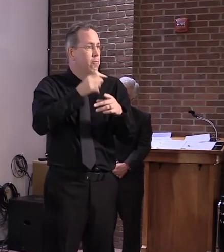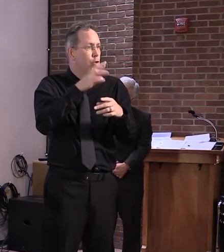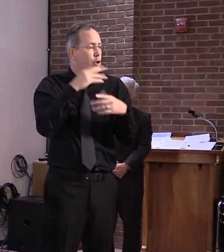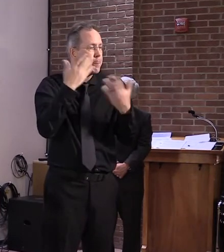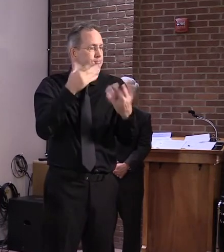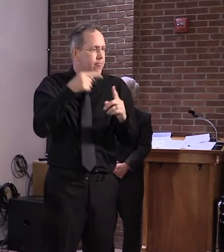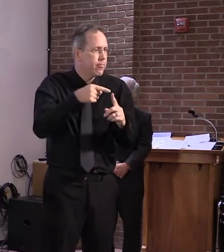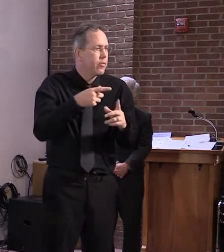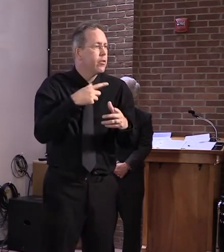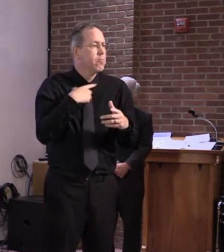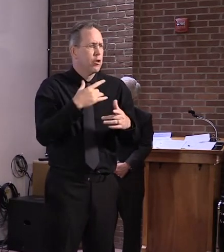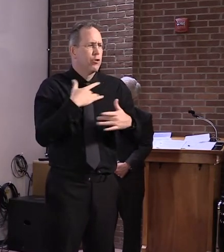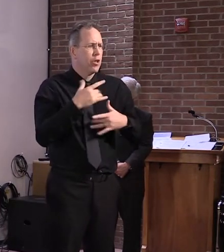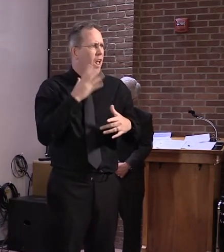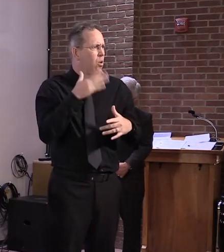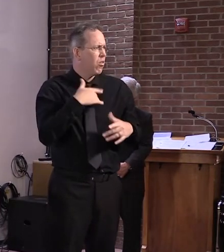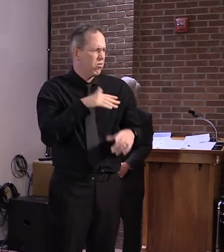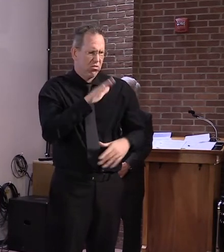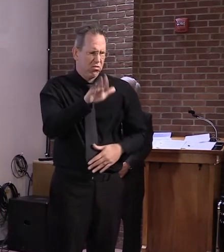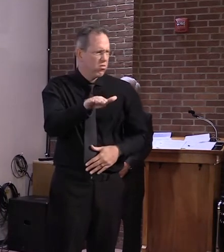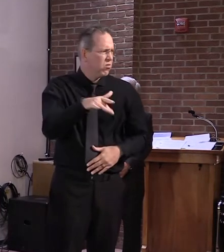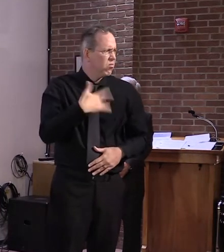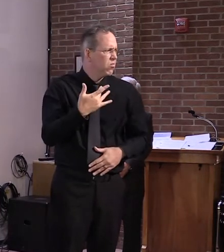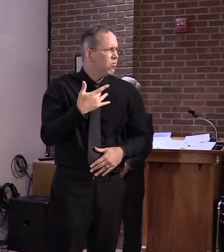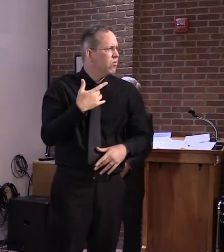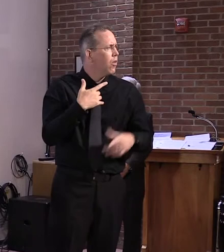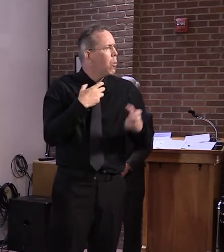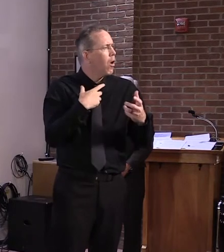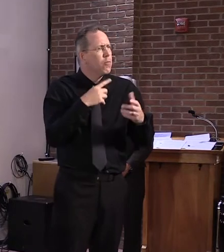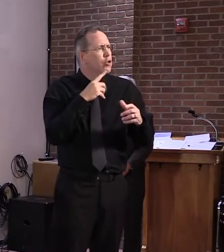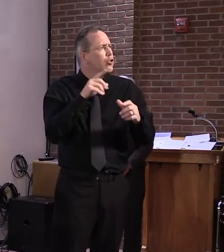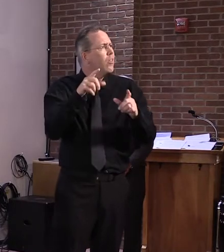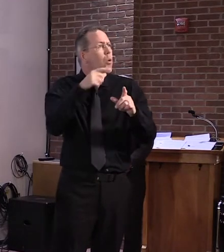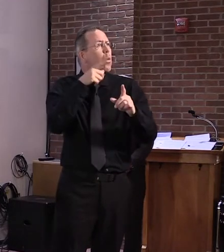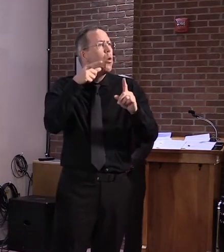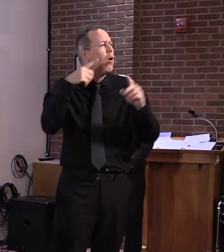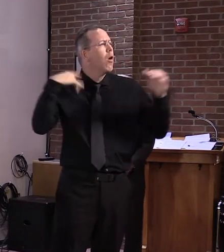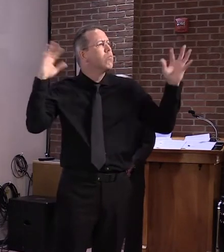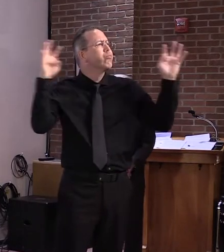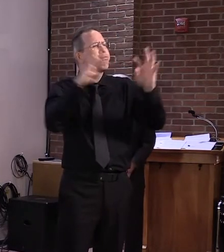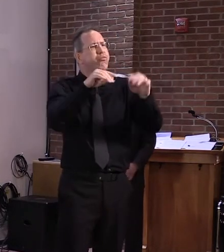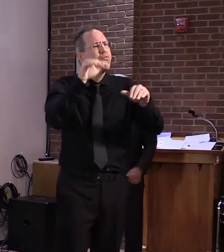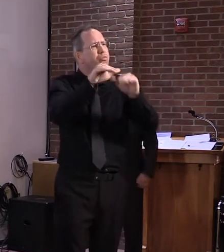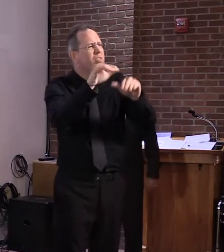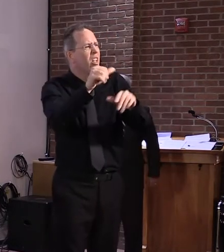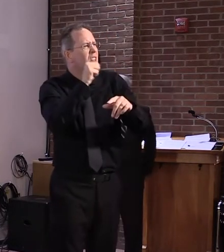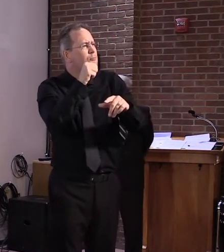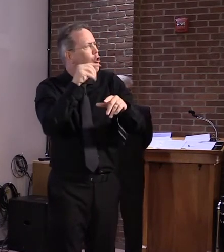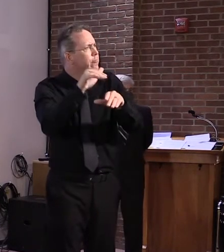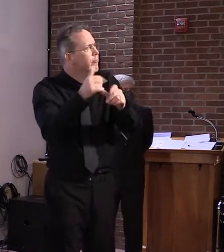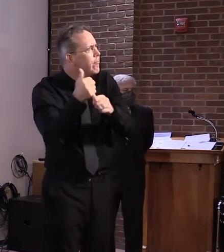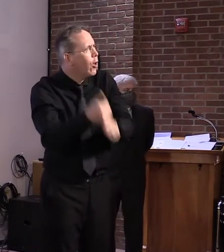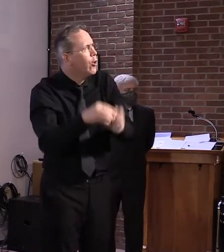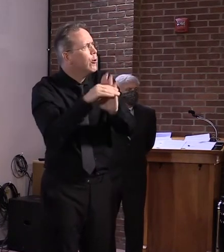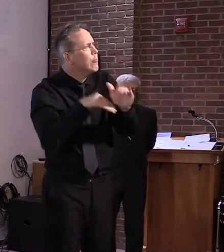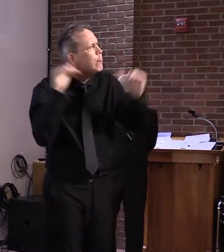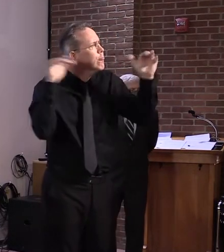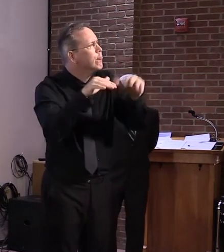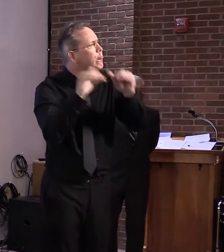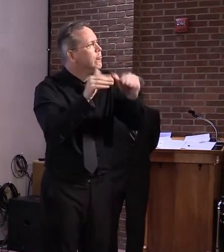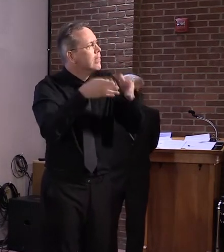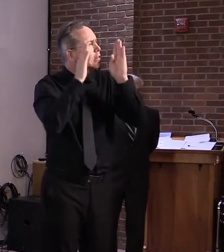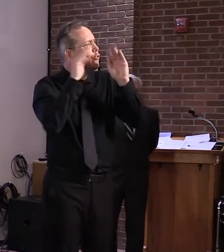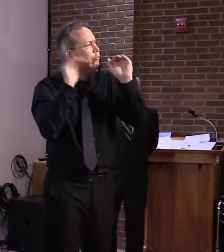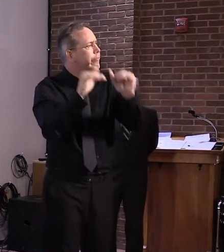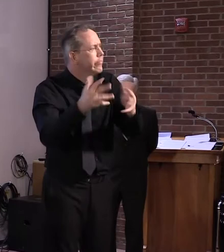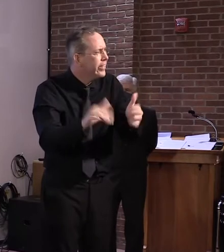and provide guidance for whatever entity that might have been. So we'll look into it. Again, this was posed